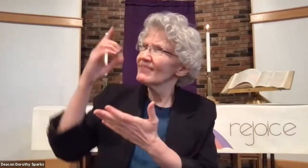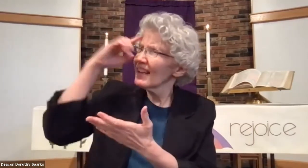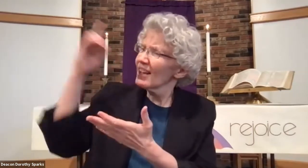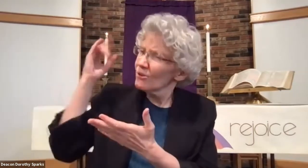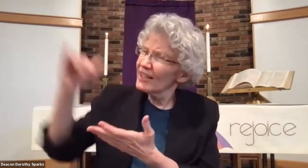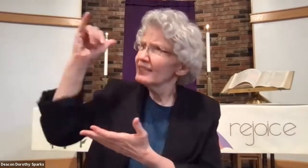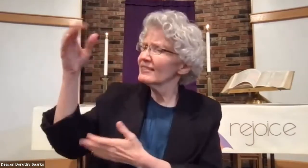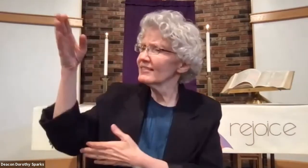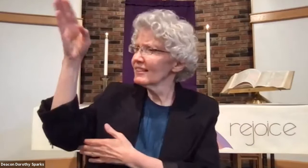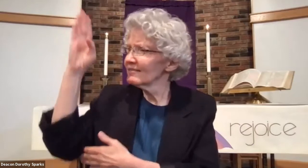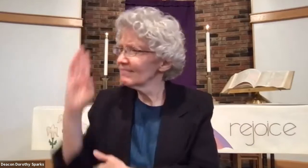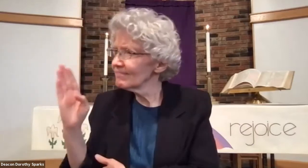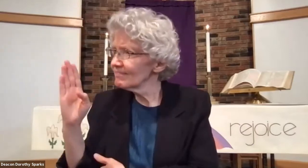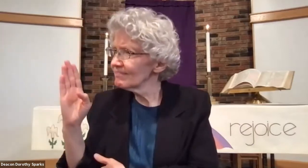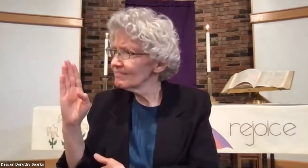Prayer for the day.